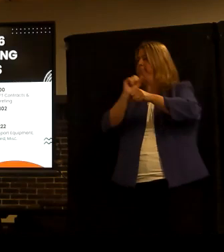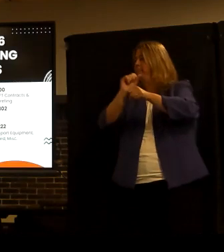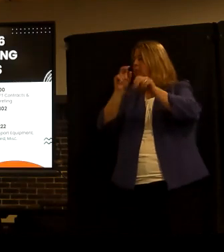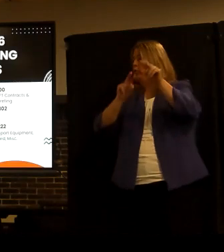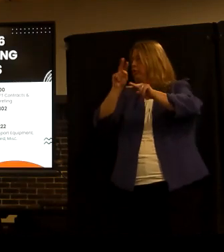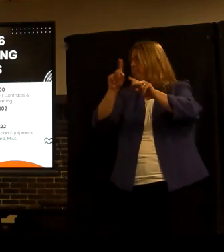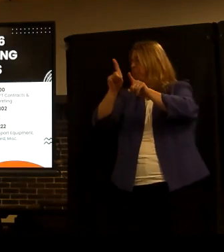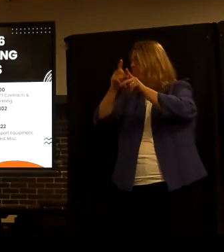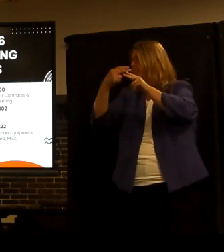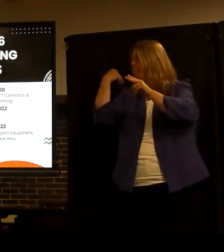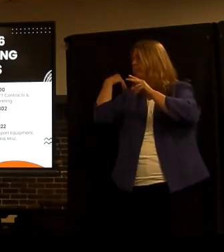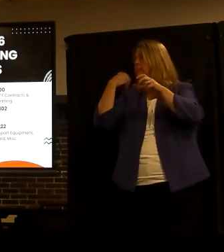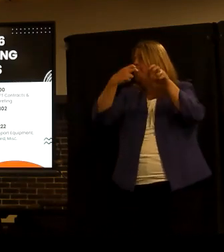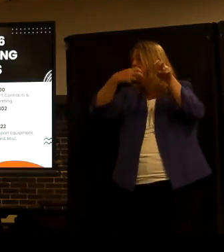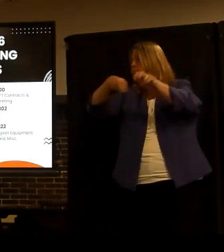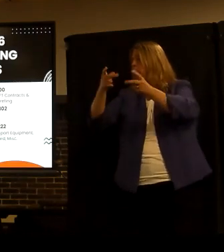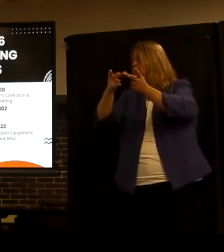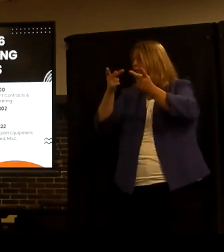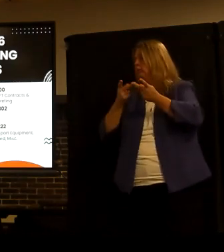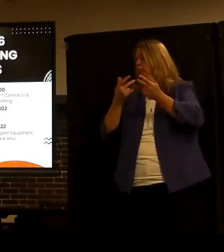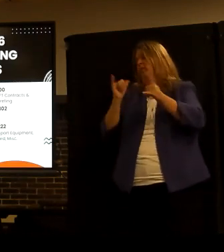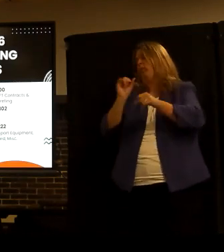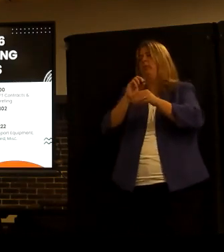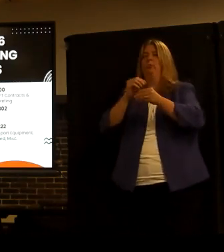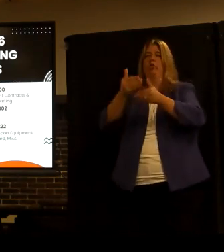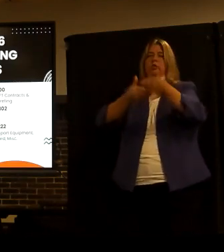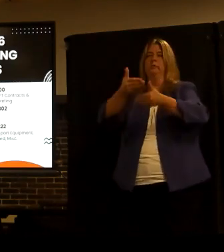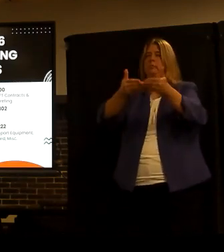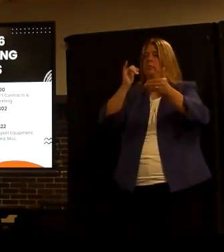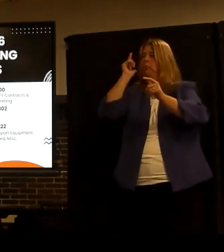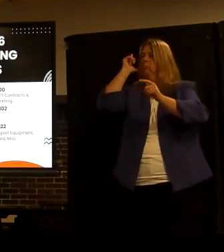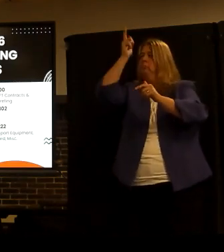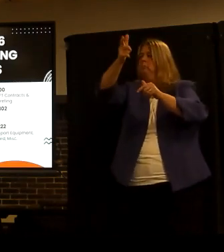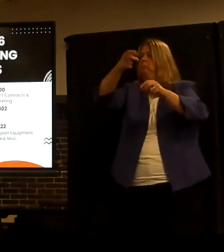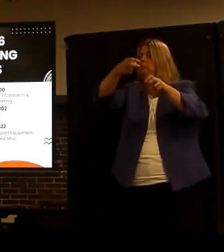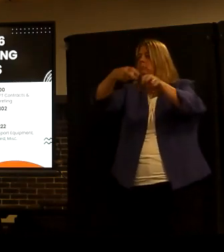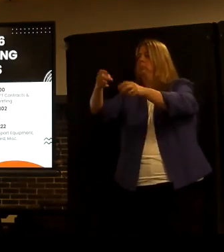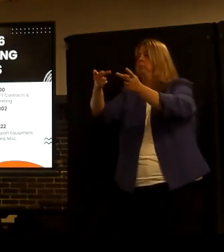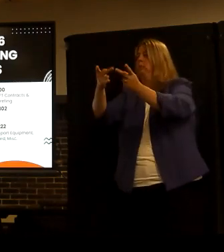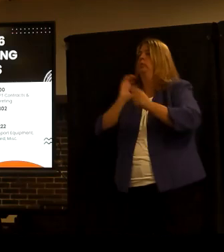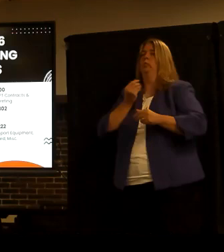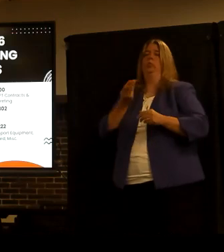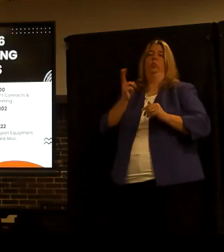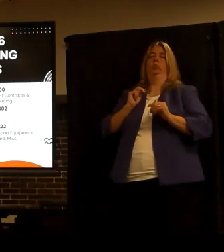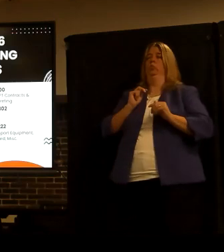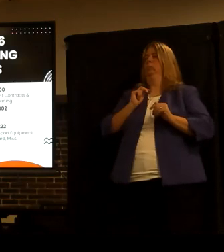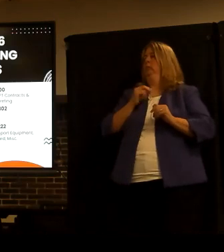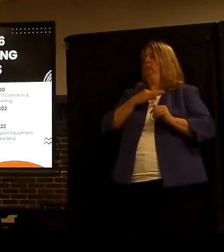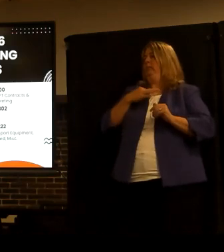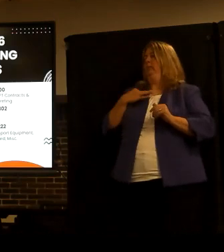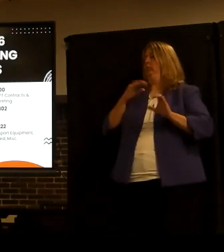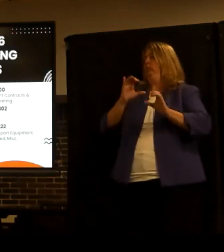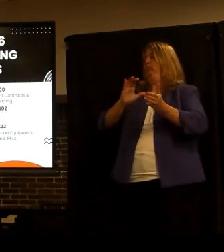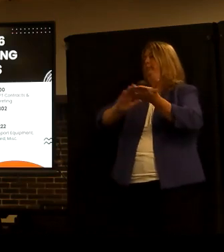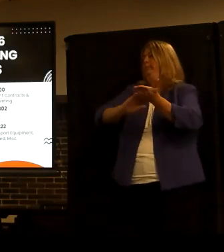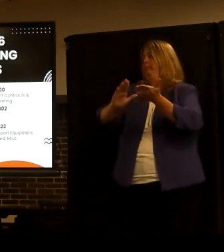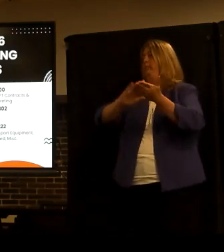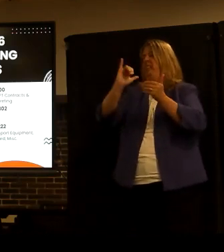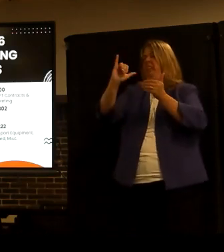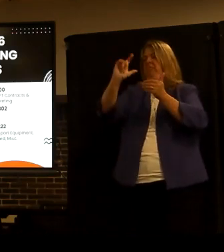Housekeeping on campus, we are still working on that, and I'm looking at how we can get those positions housed